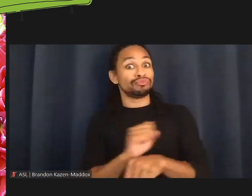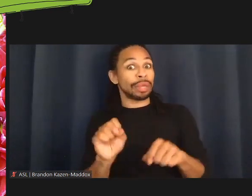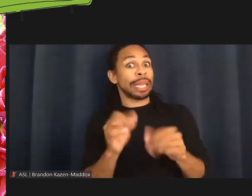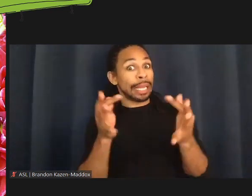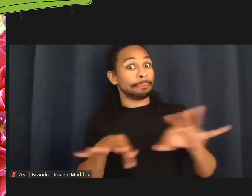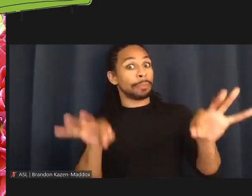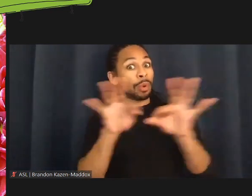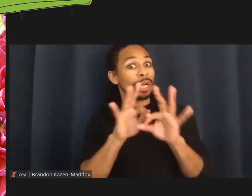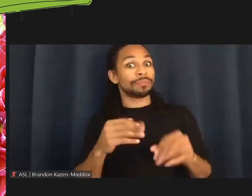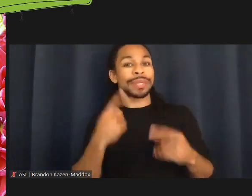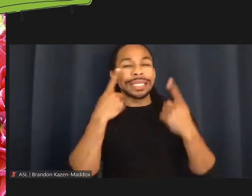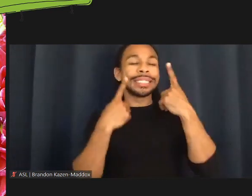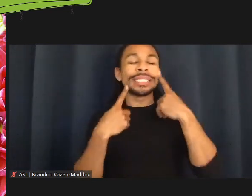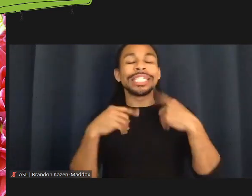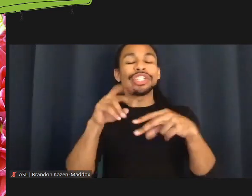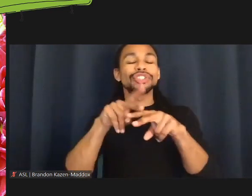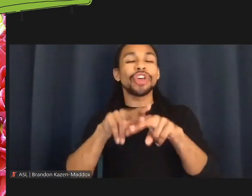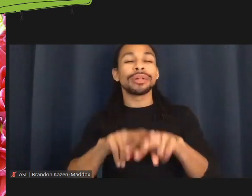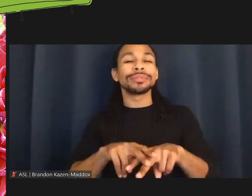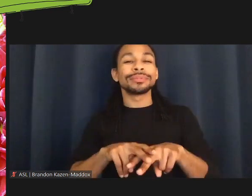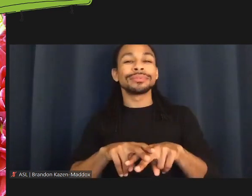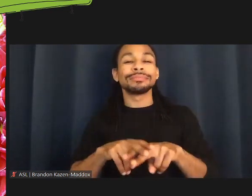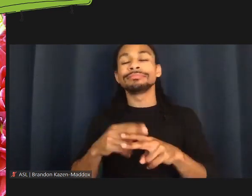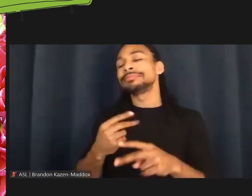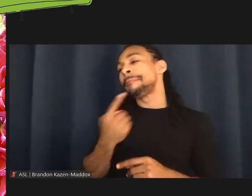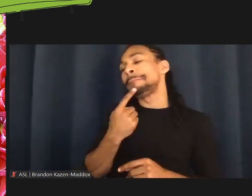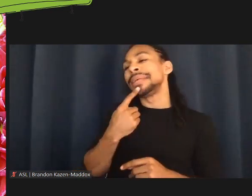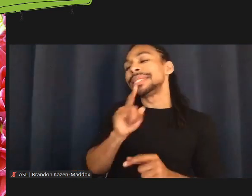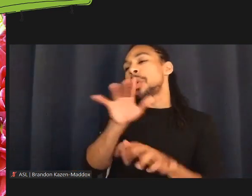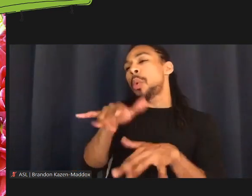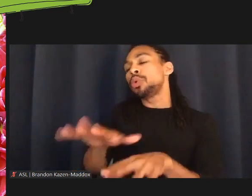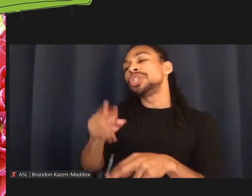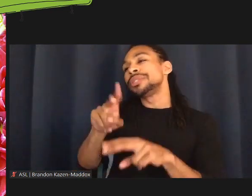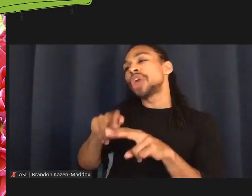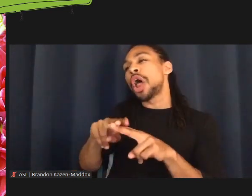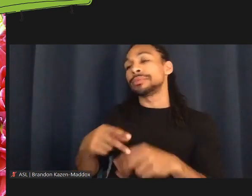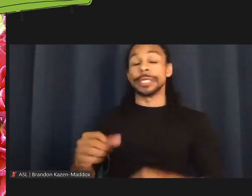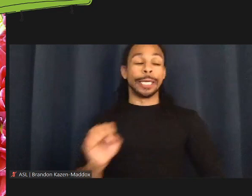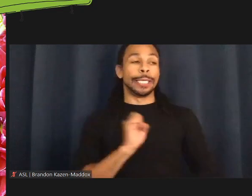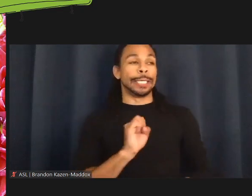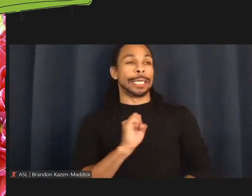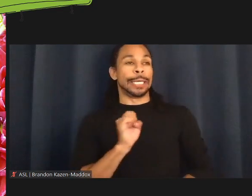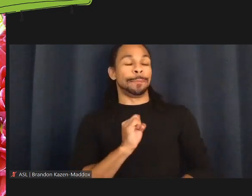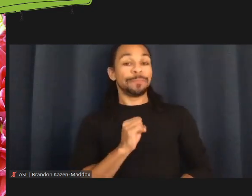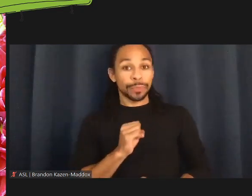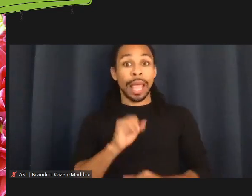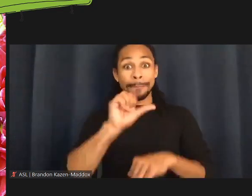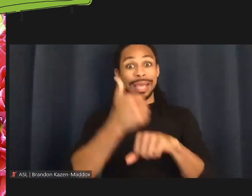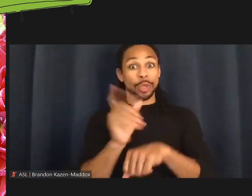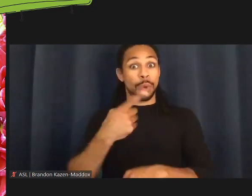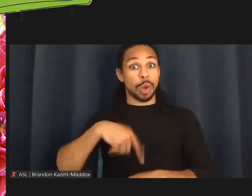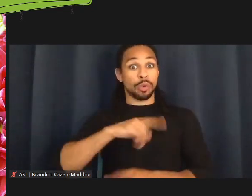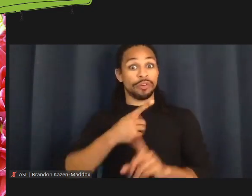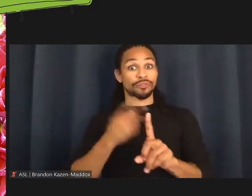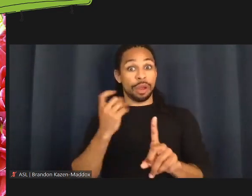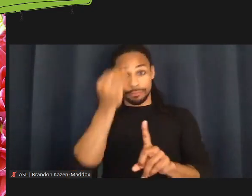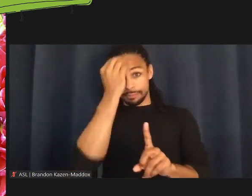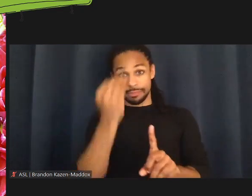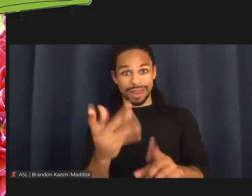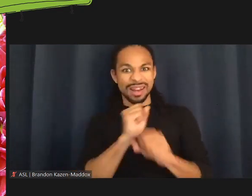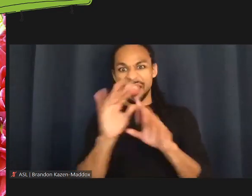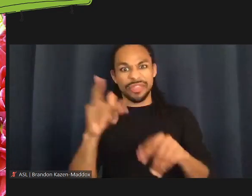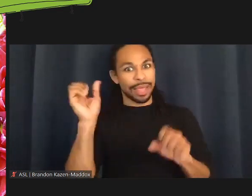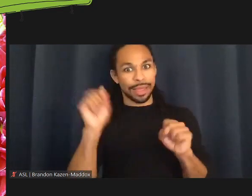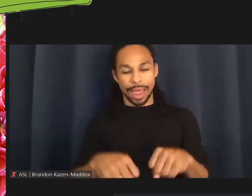salt, missing ocean salt. She cleared her throat. See, based on where we're from, nothing can prepare us for